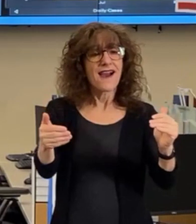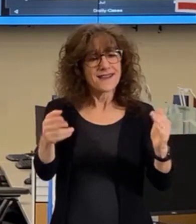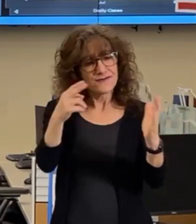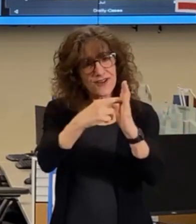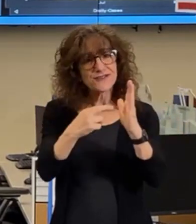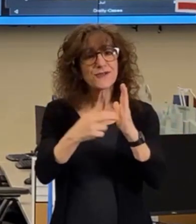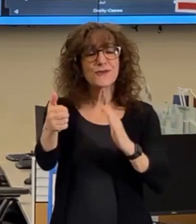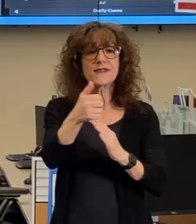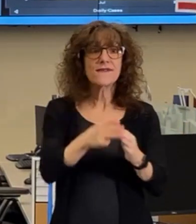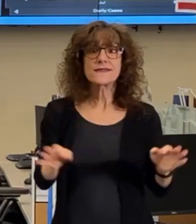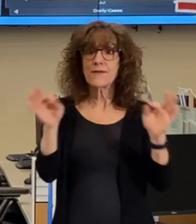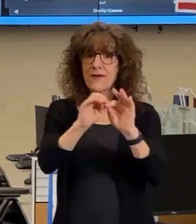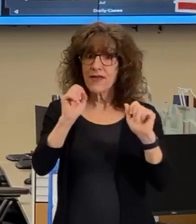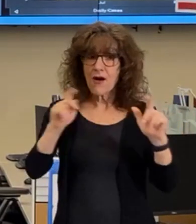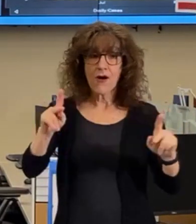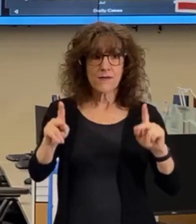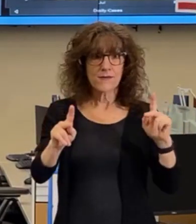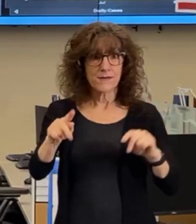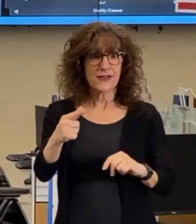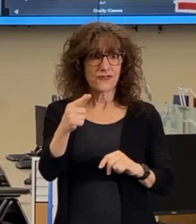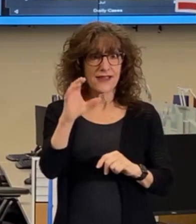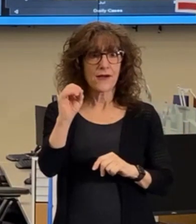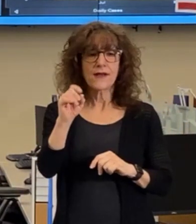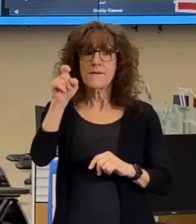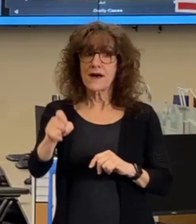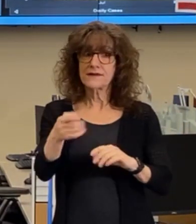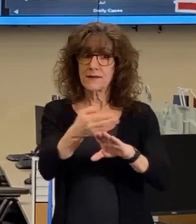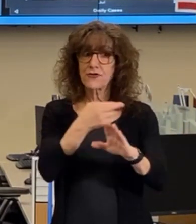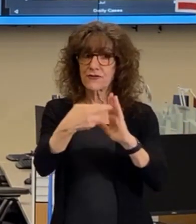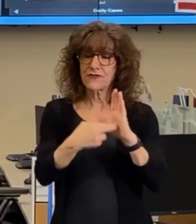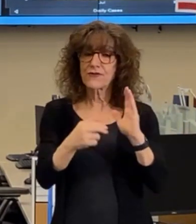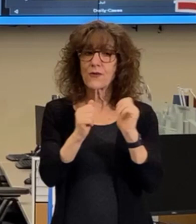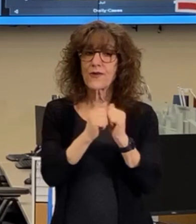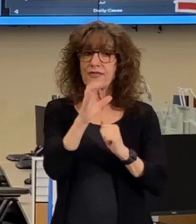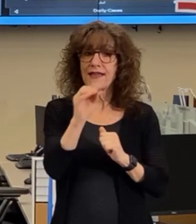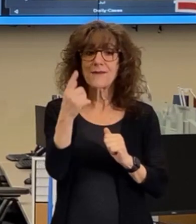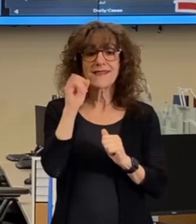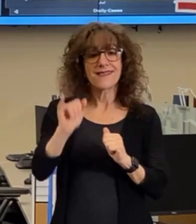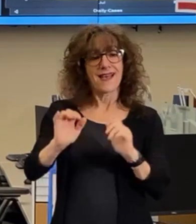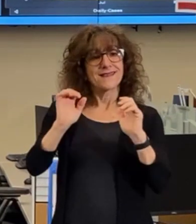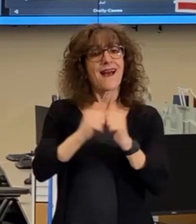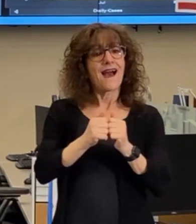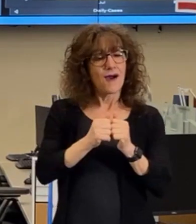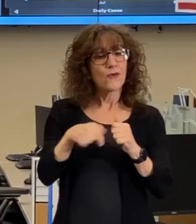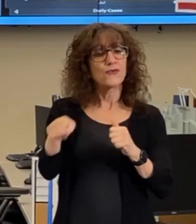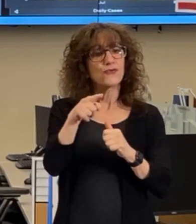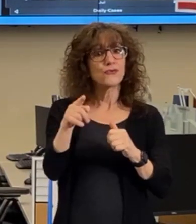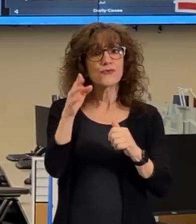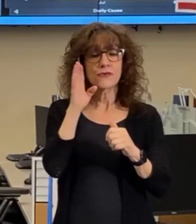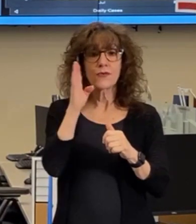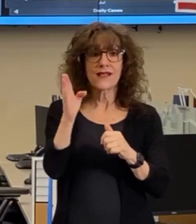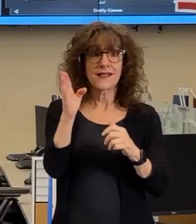up. It's important that all Prince Georgians pre-register with the county, because this is how you will gain access to